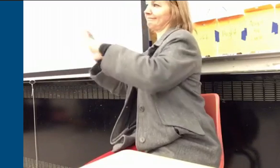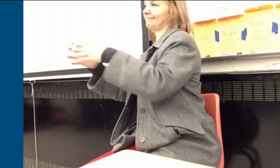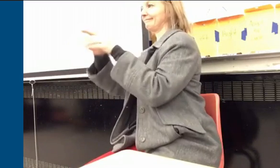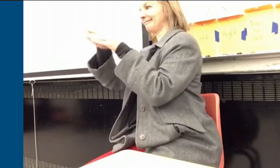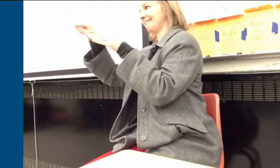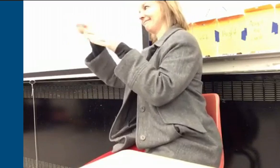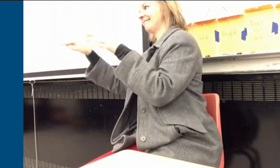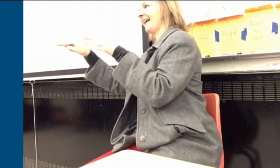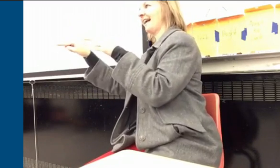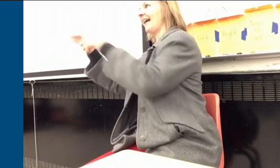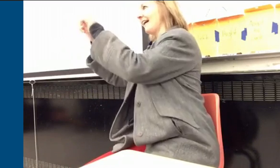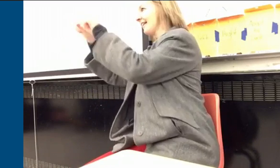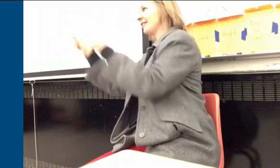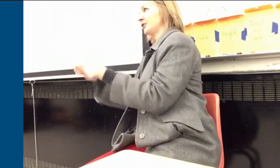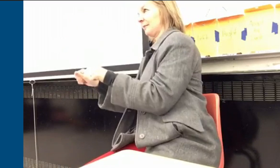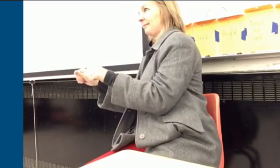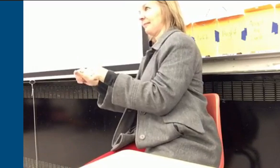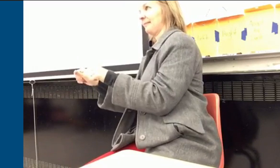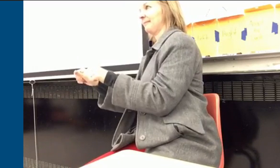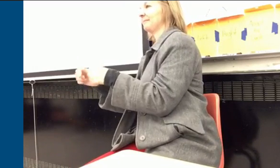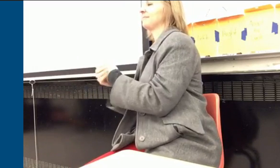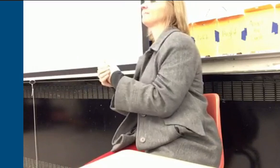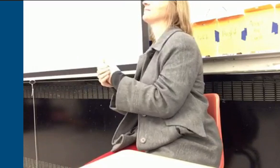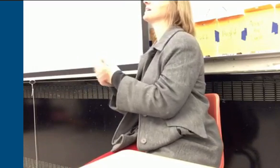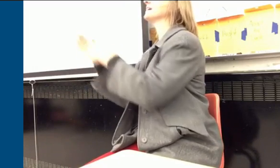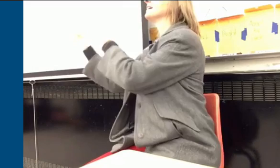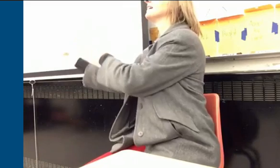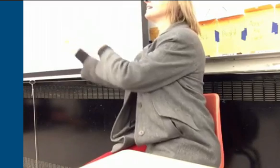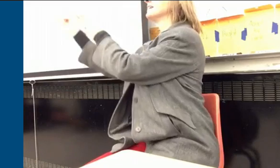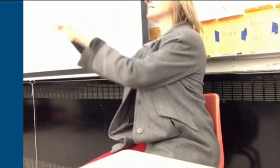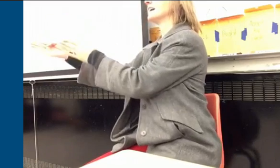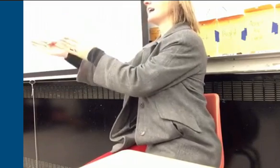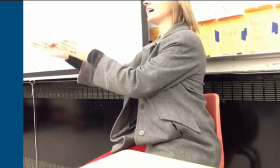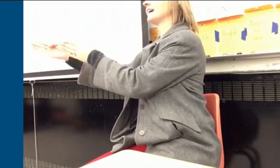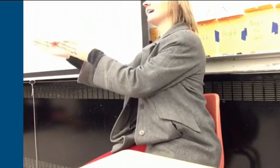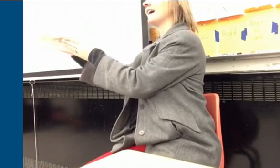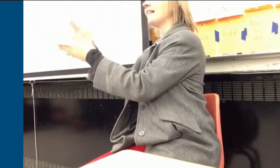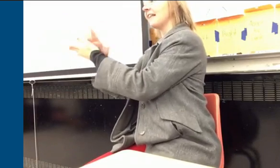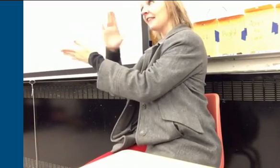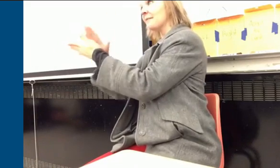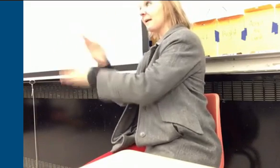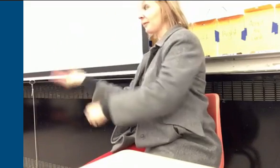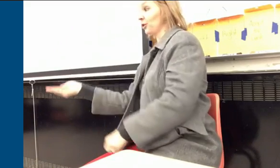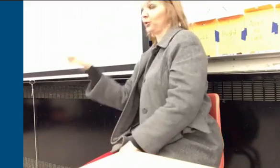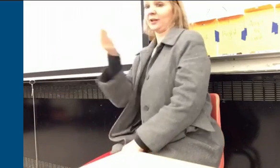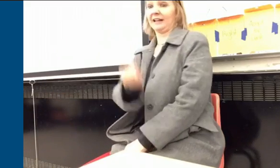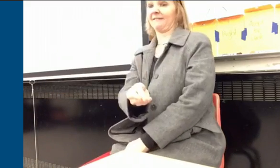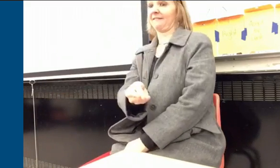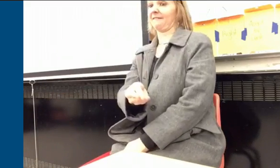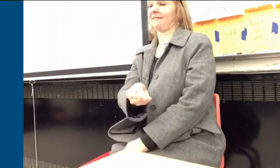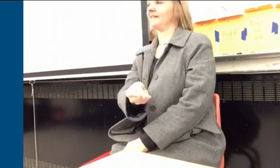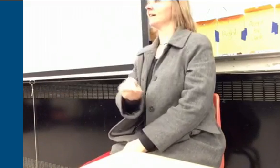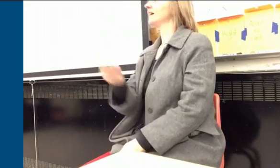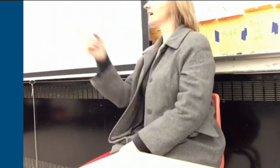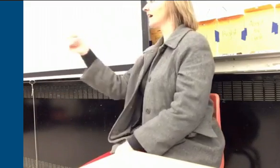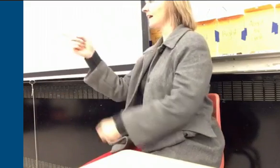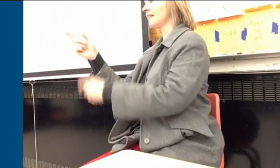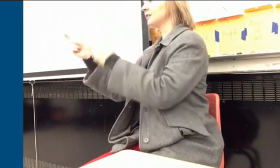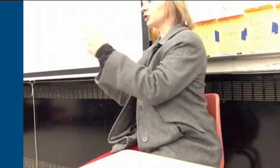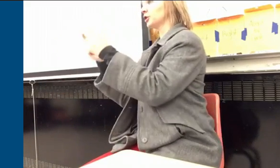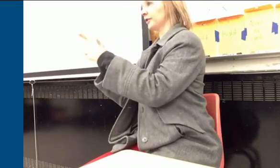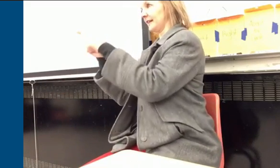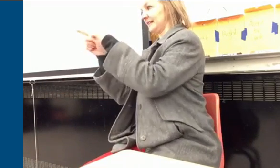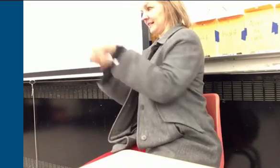for every single car that your group creates. Then, the paper goes to the second person, who is in charge of the